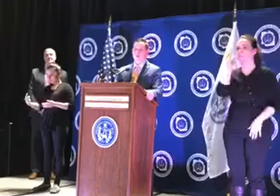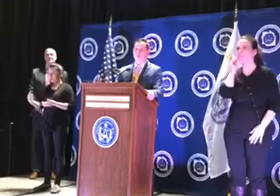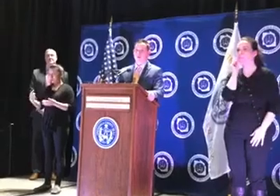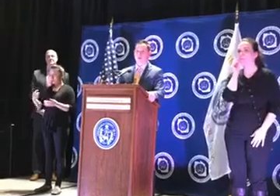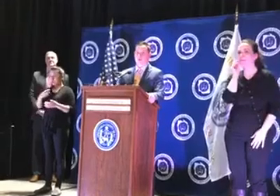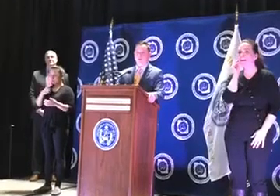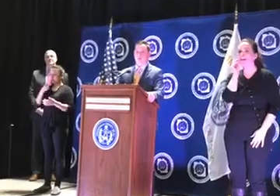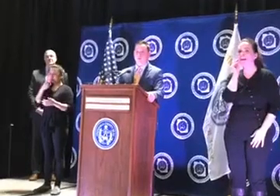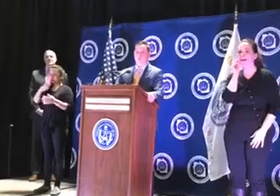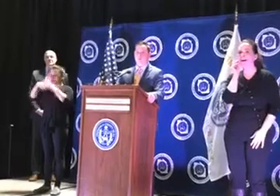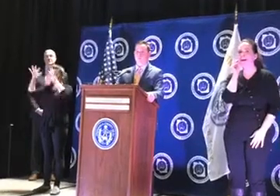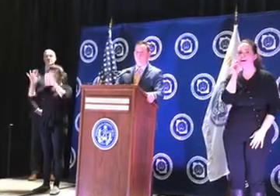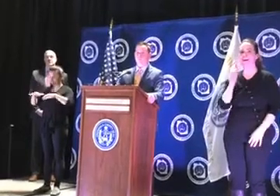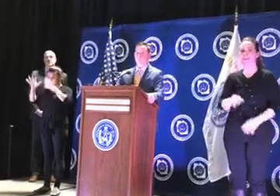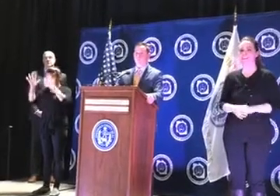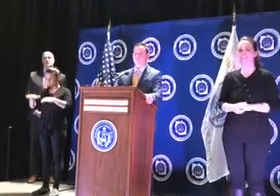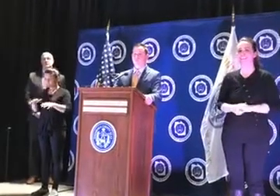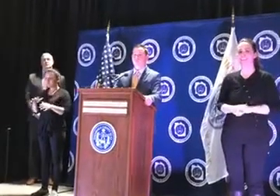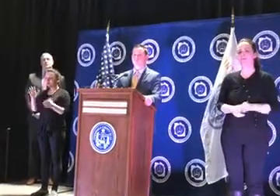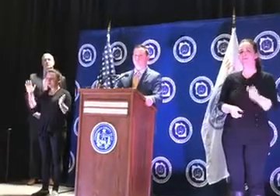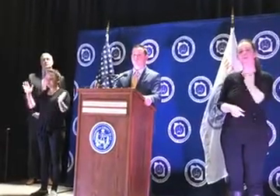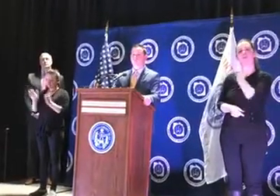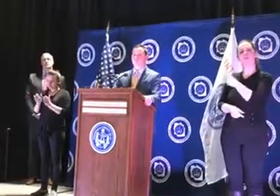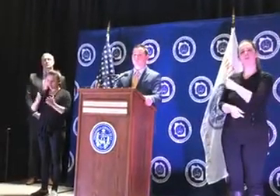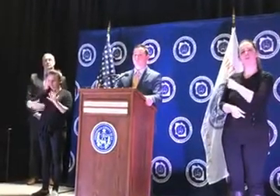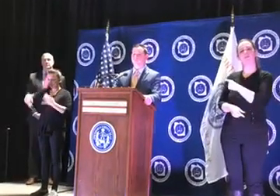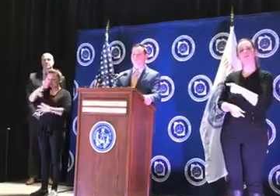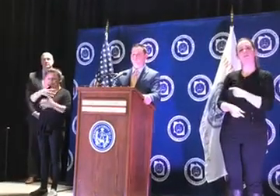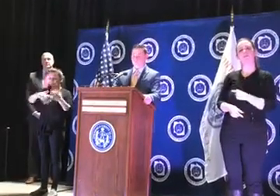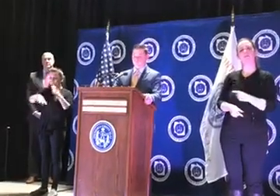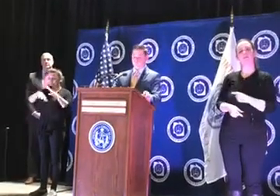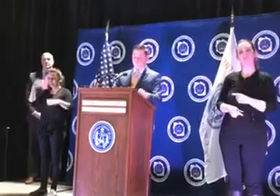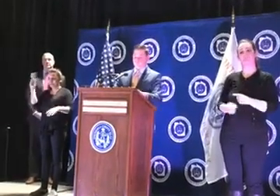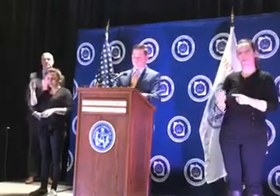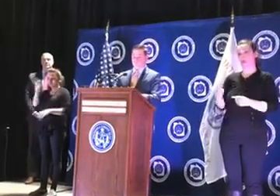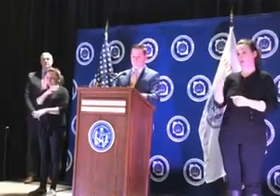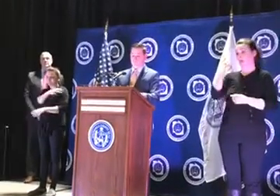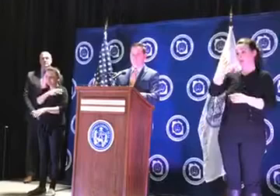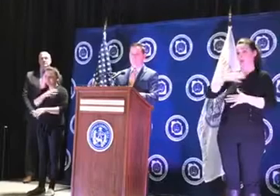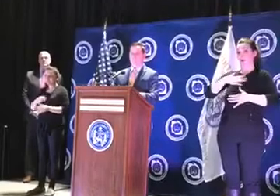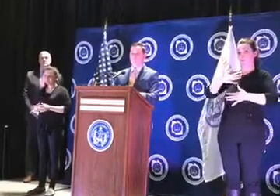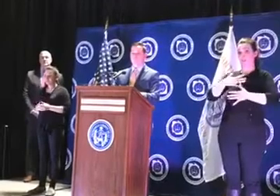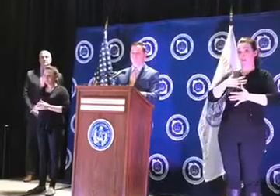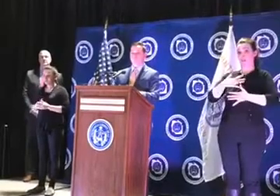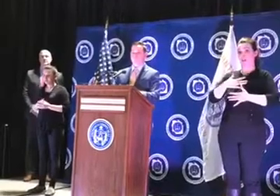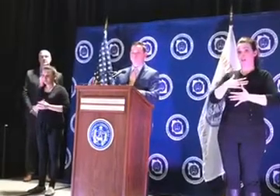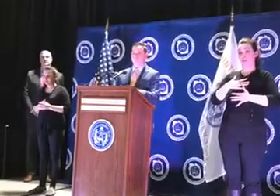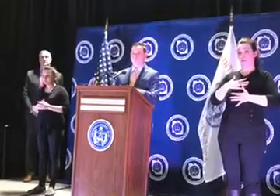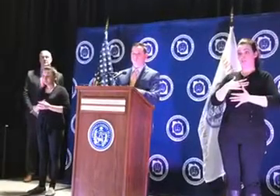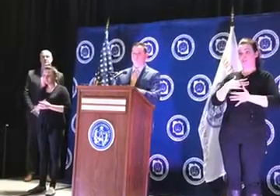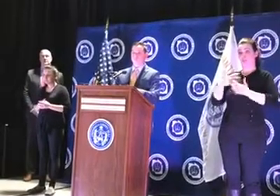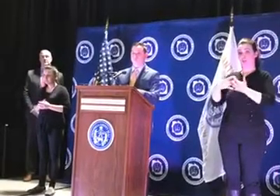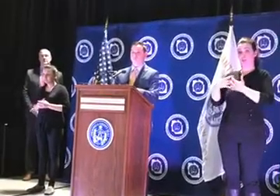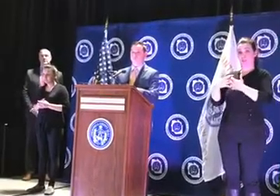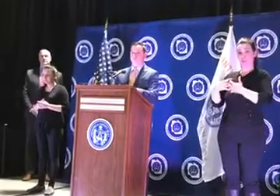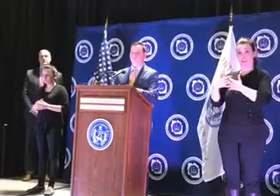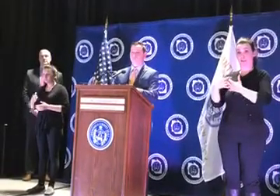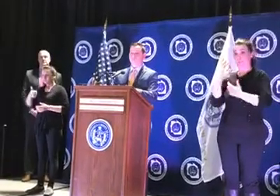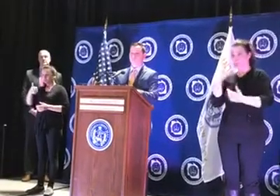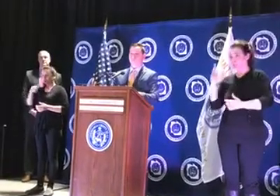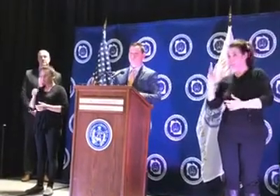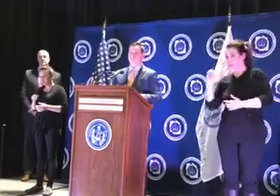60 ventilators on top of how many in the community now? And could Dr. Thomas talk a little bit more